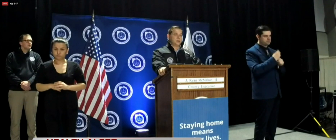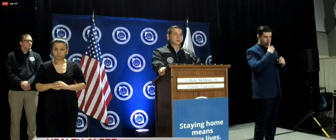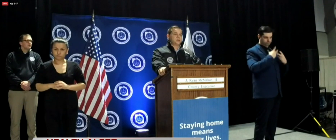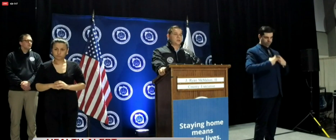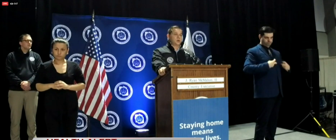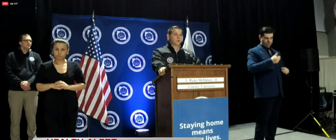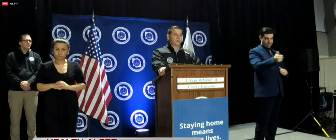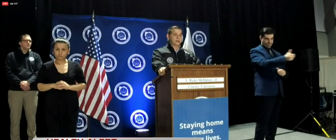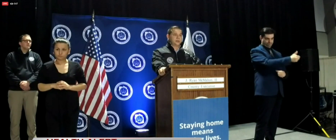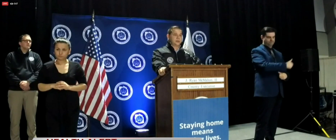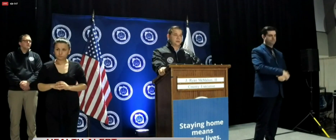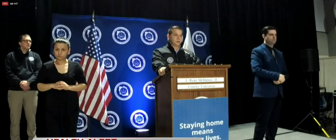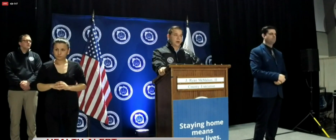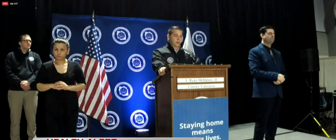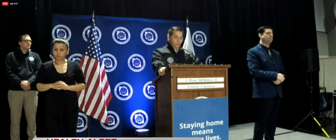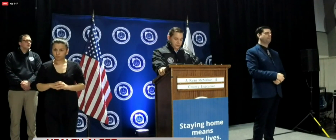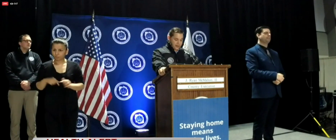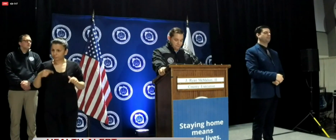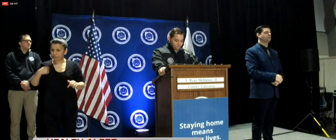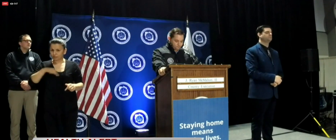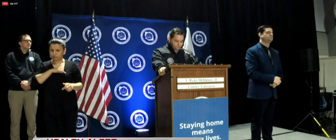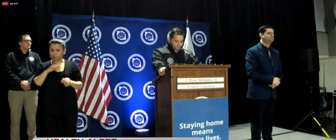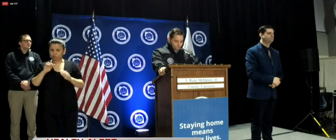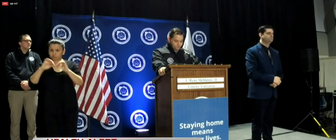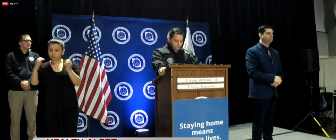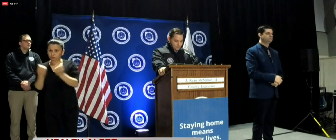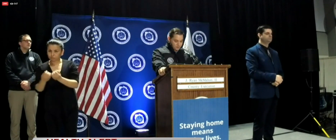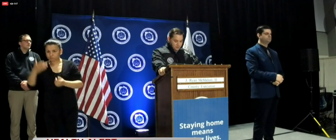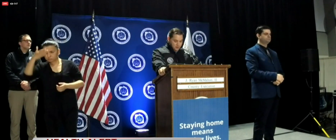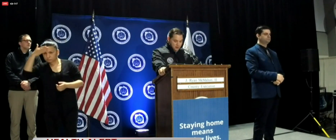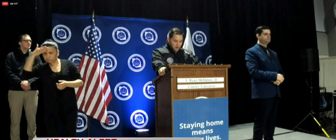time, so we need your help with that.